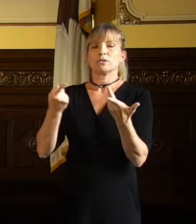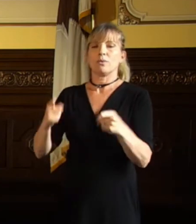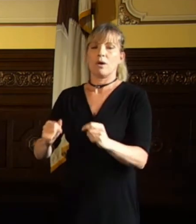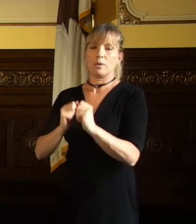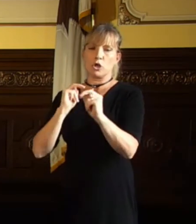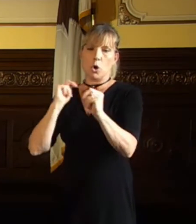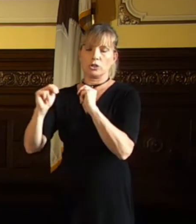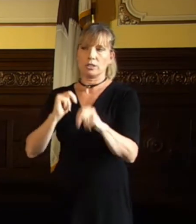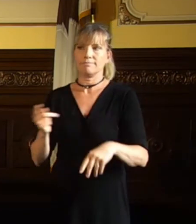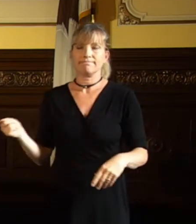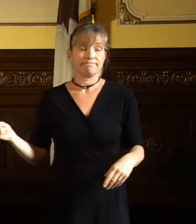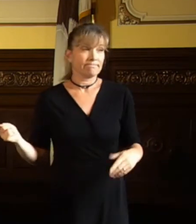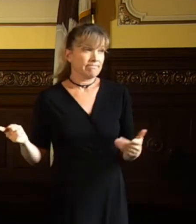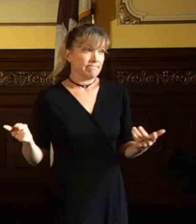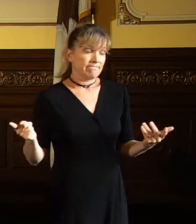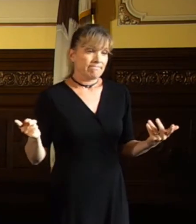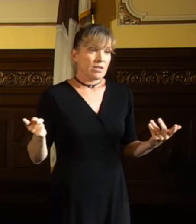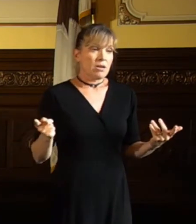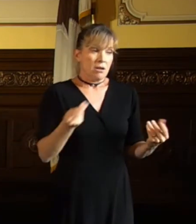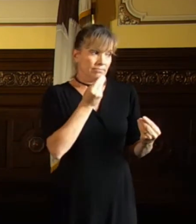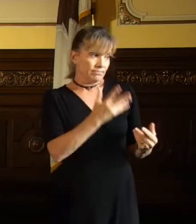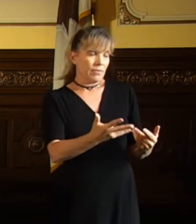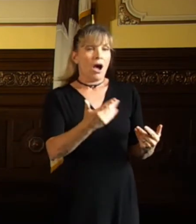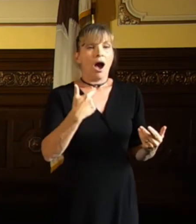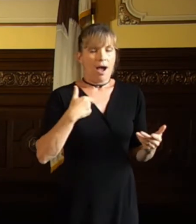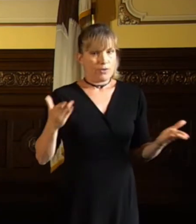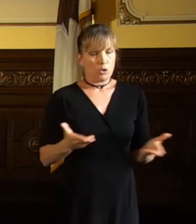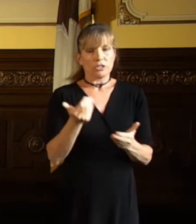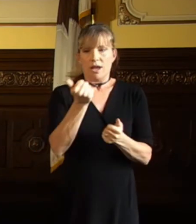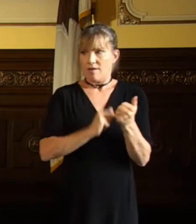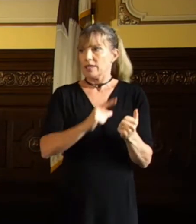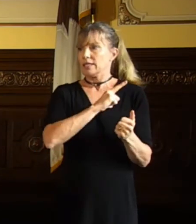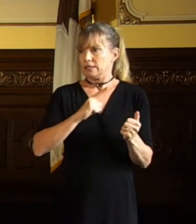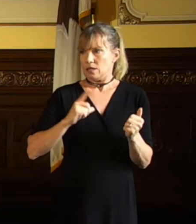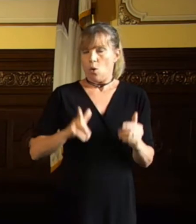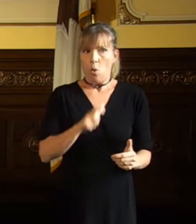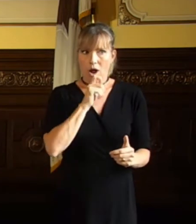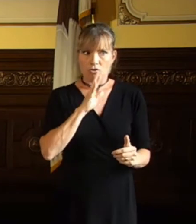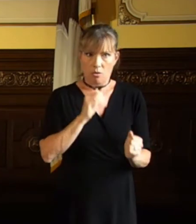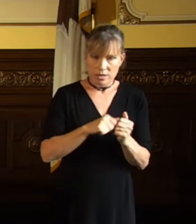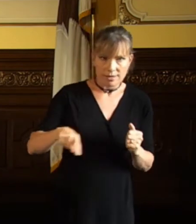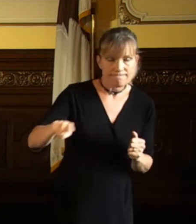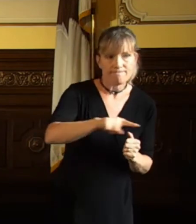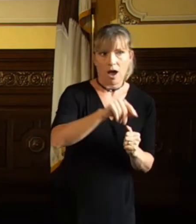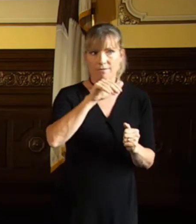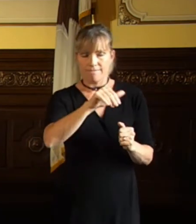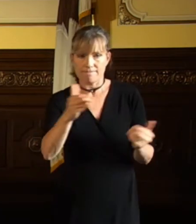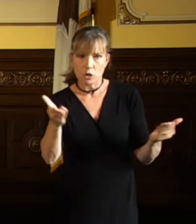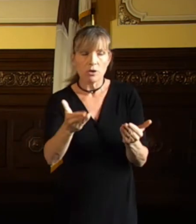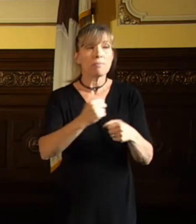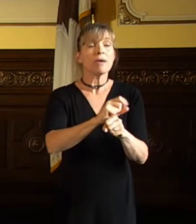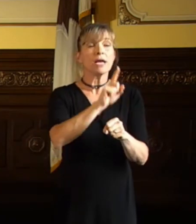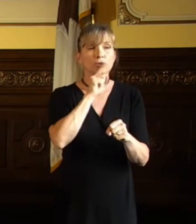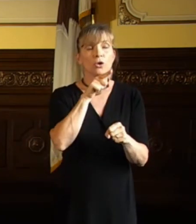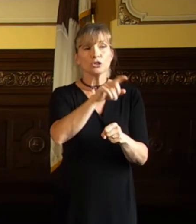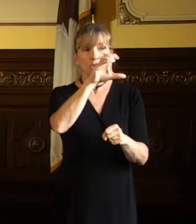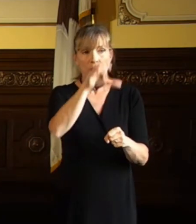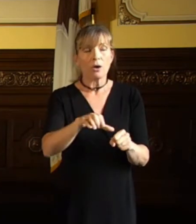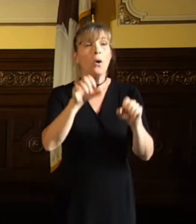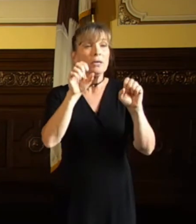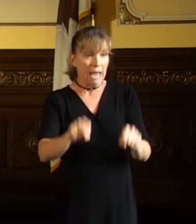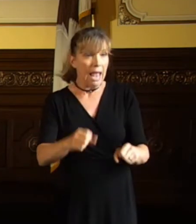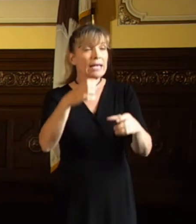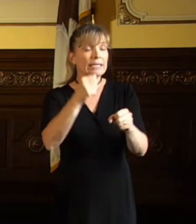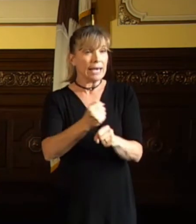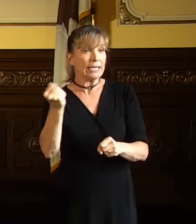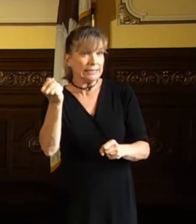negotiations? I can tell you this, that I have encouraged every legislator that I talk to make sure that Chicago is able to